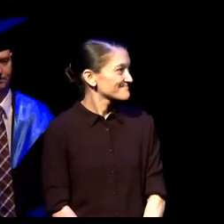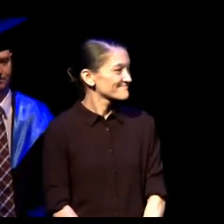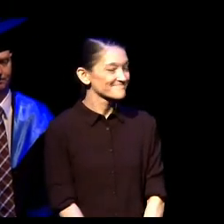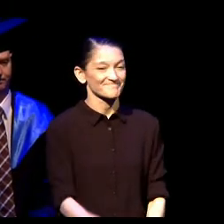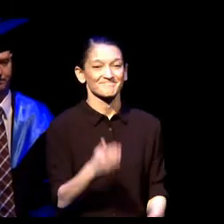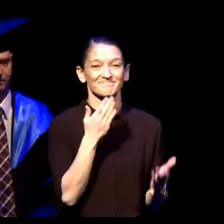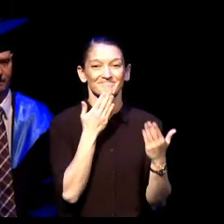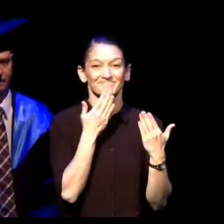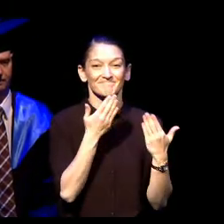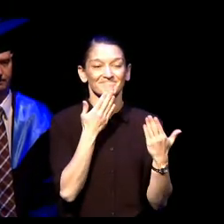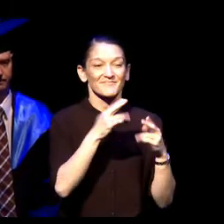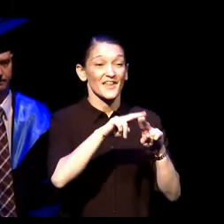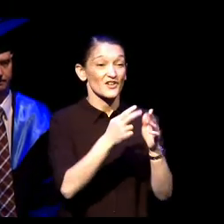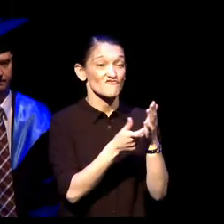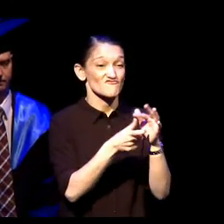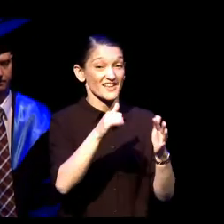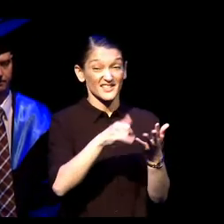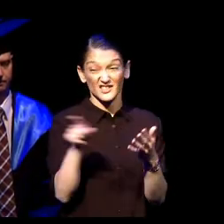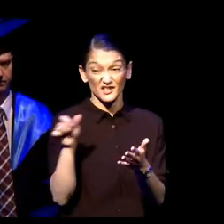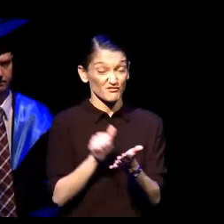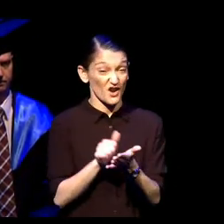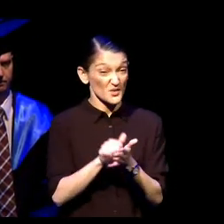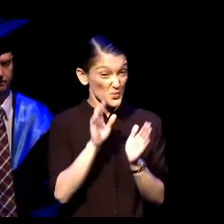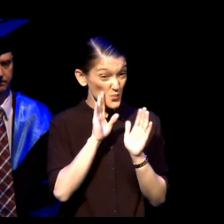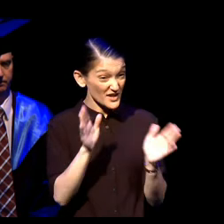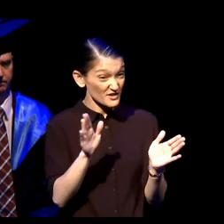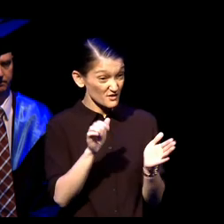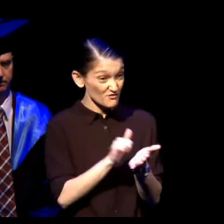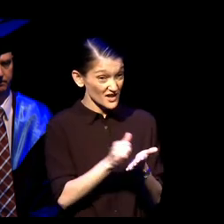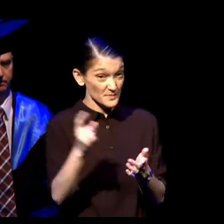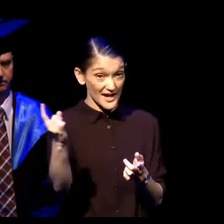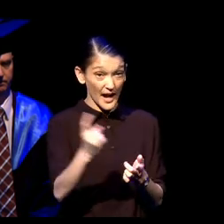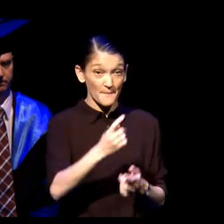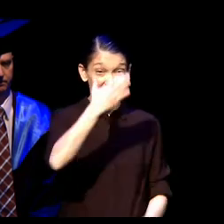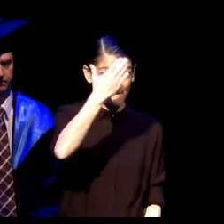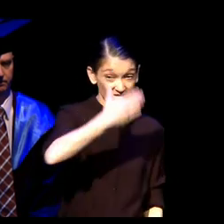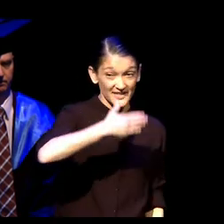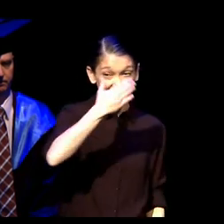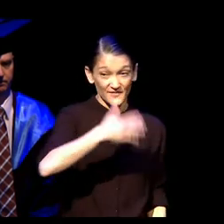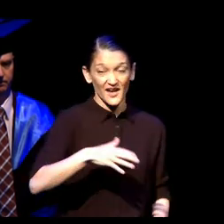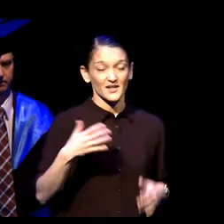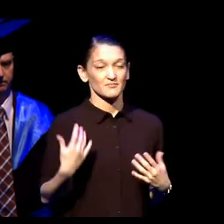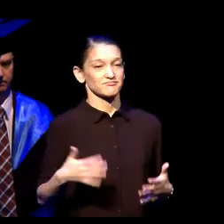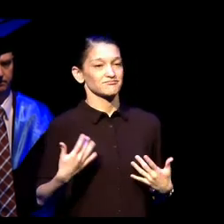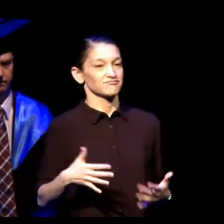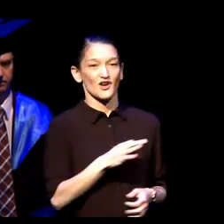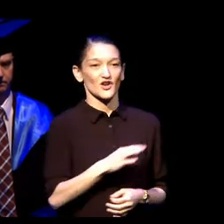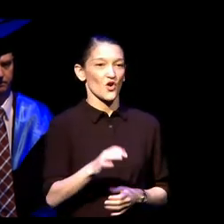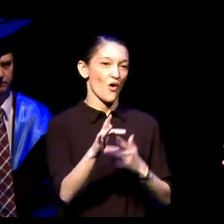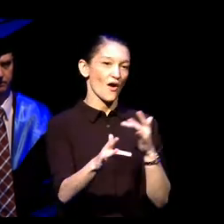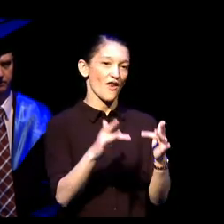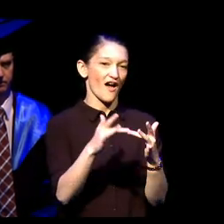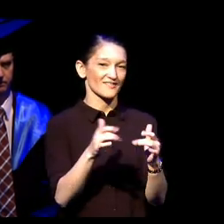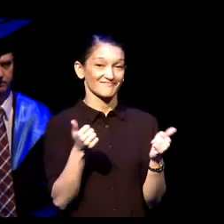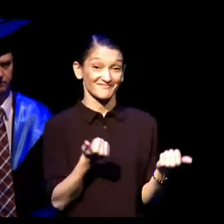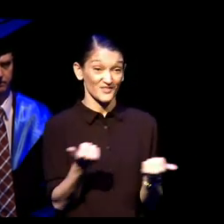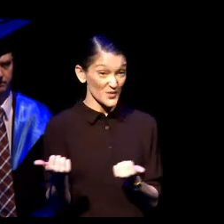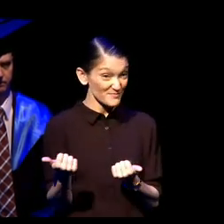Thank you, Frances. She is right. How wonderful is it to be able to come here in person after all these years and not be on Zoom? Isn't it